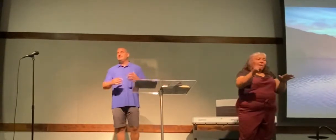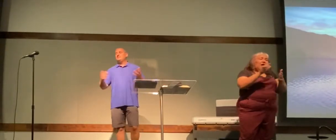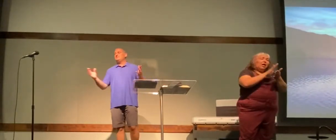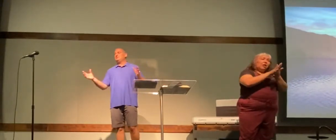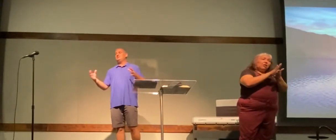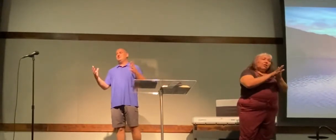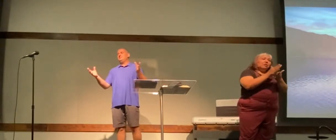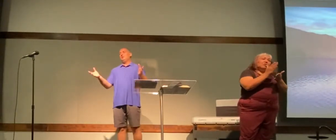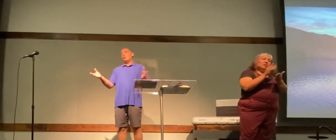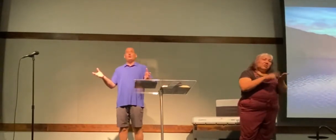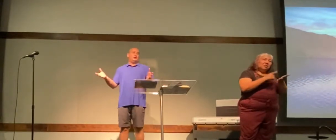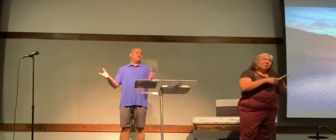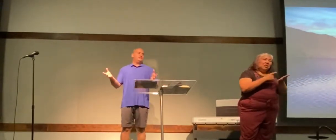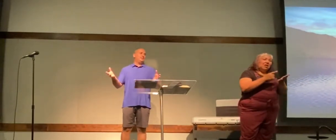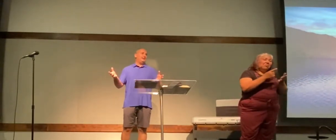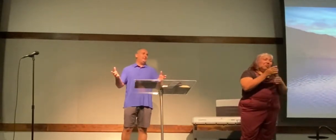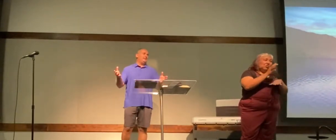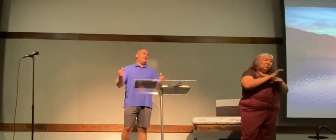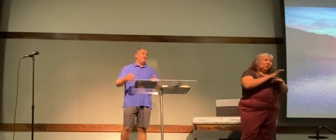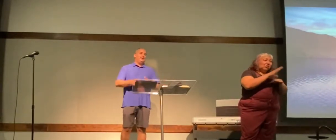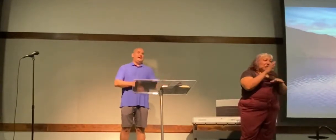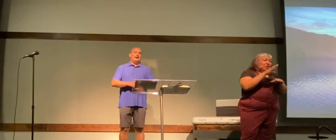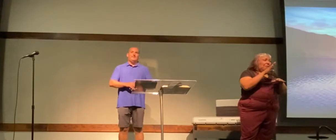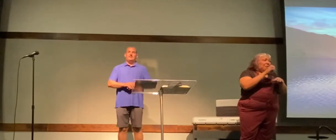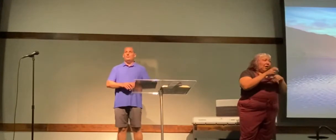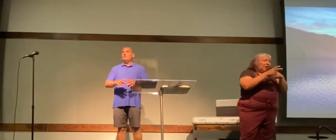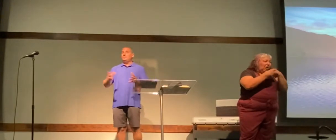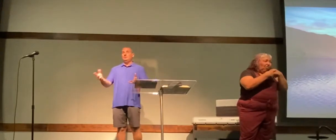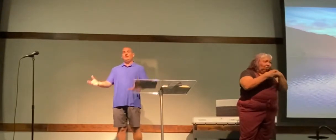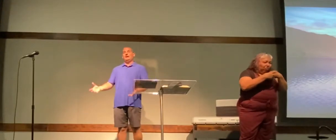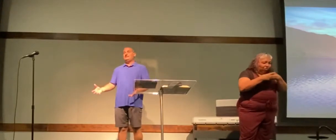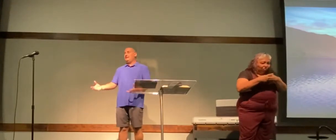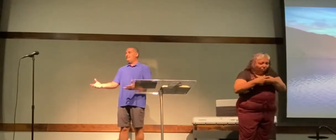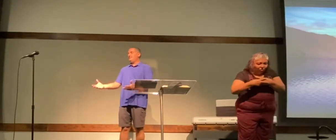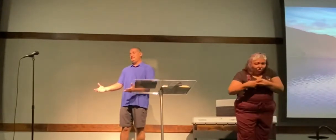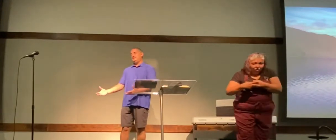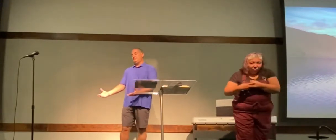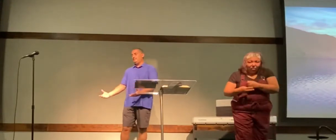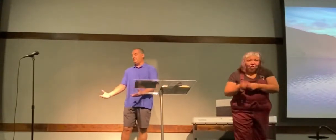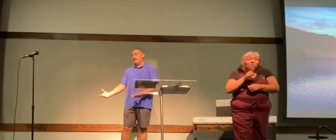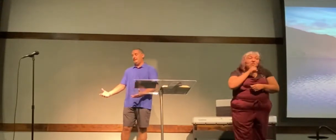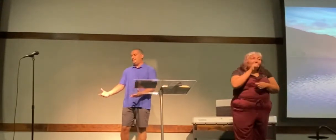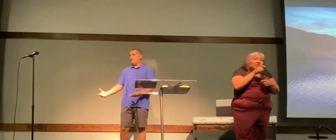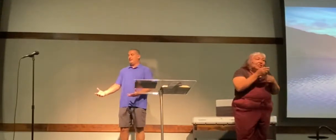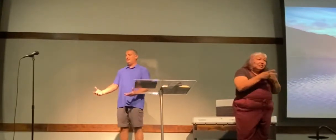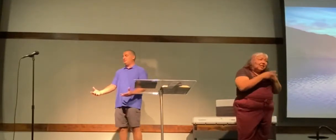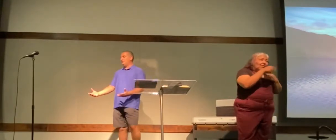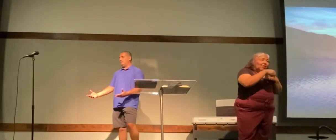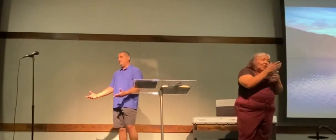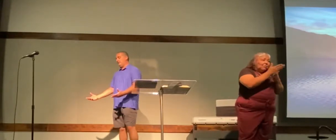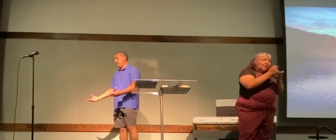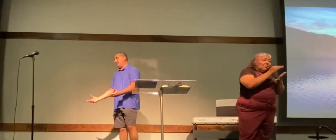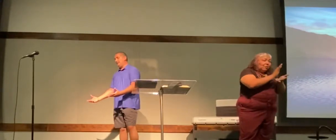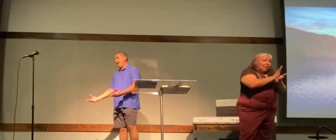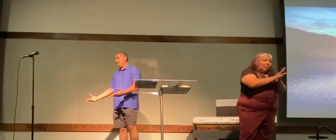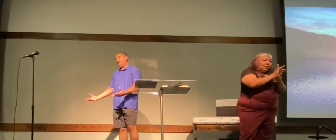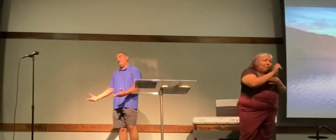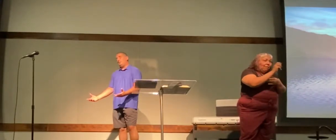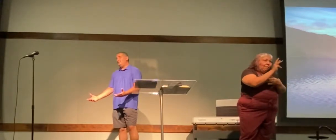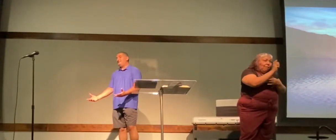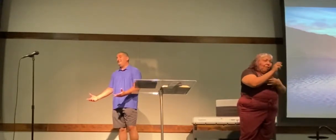know, sometimes churches can be hoarders. You know what I mean? You know, we really got to save this piece of paper that, you know, Mary Jo painted